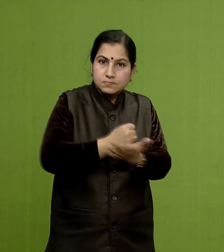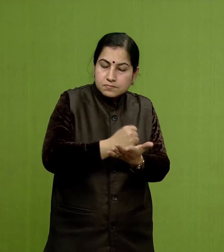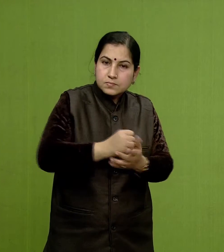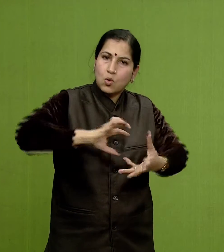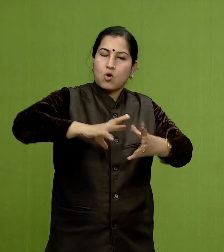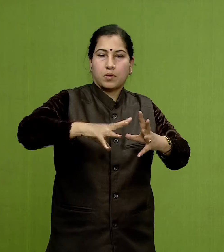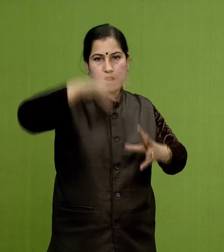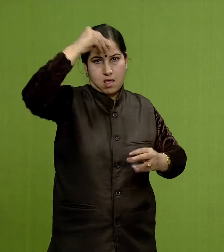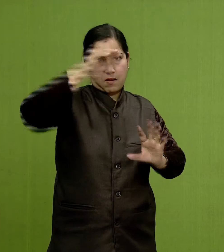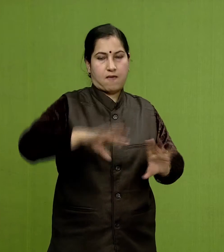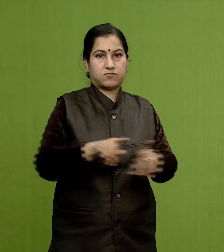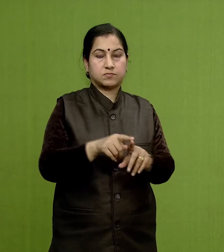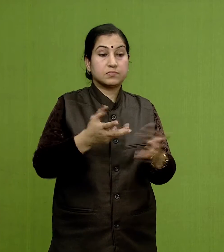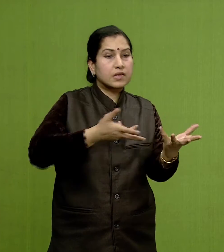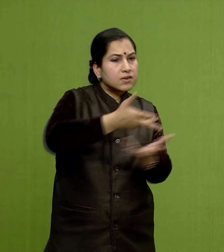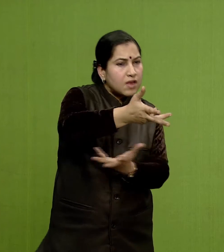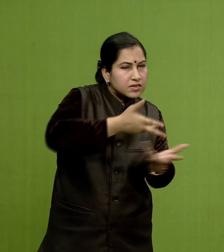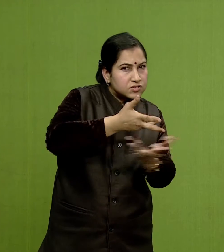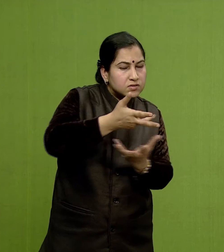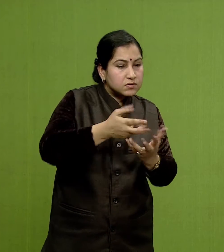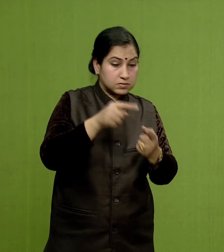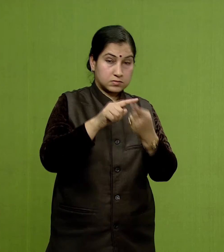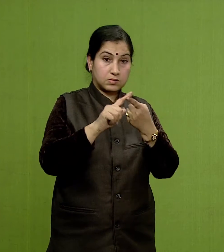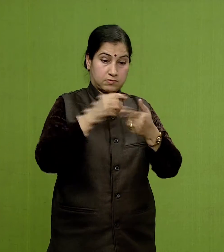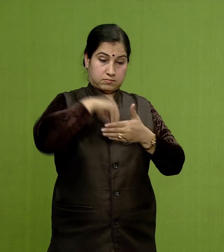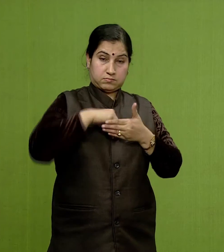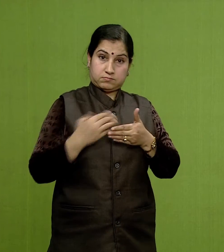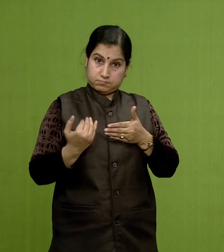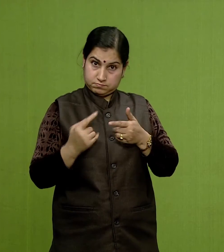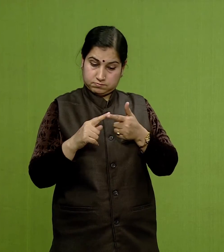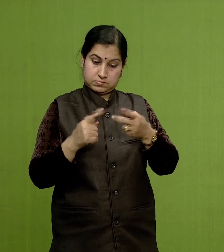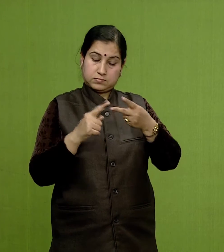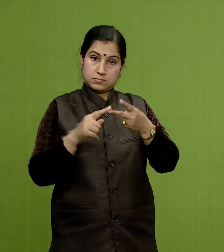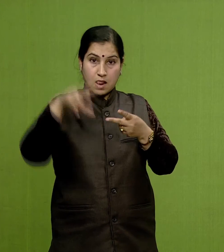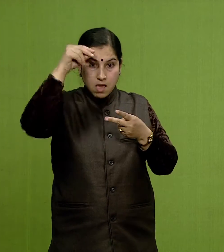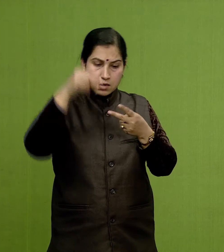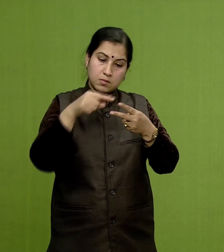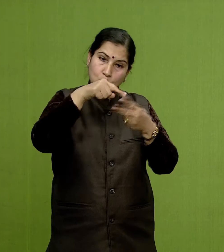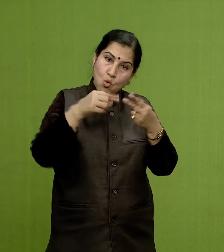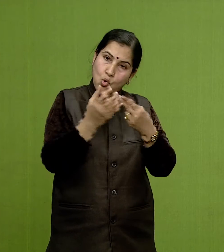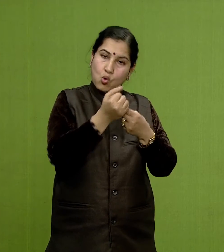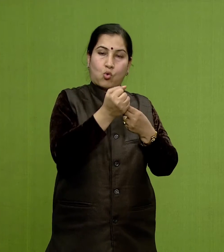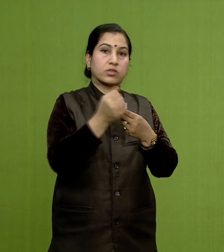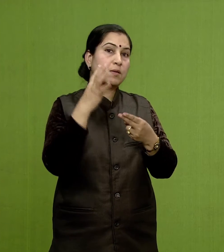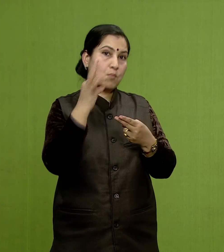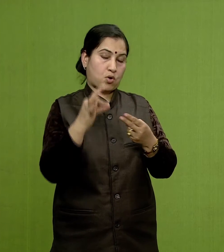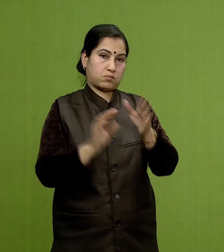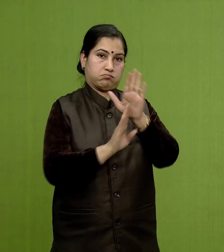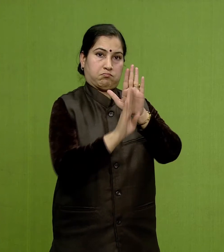Interaction of maturation and learning is important for development.